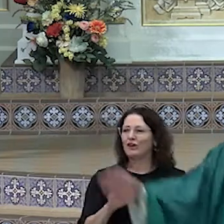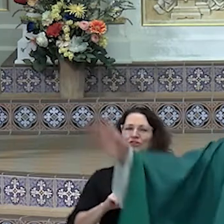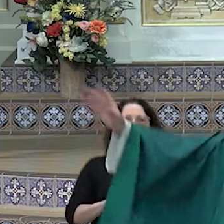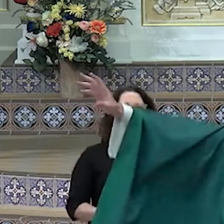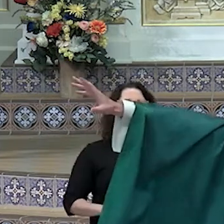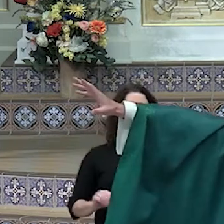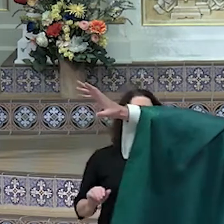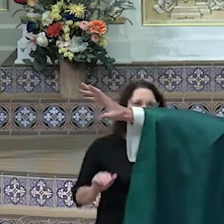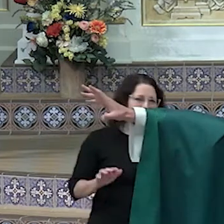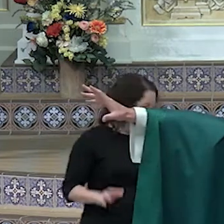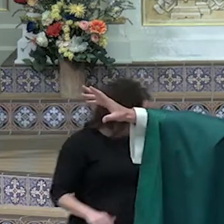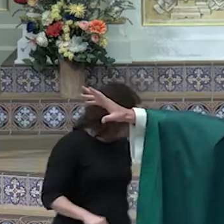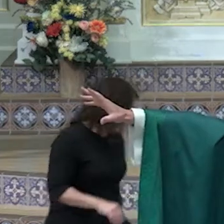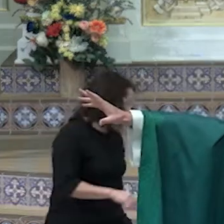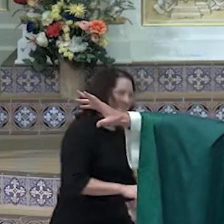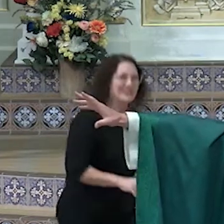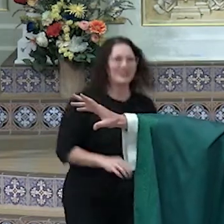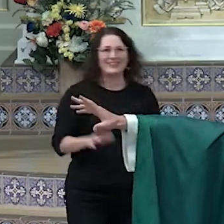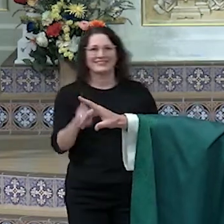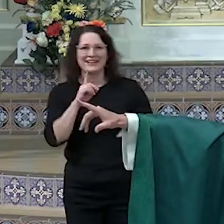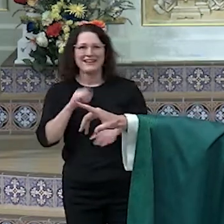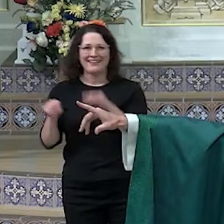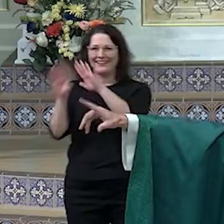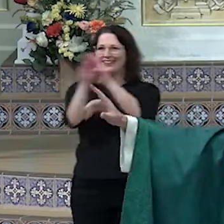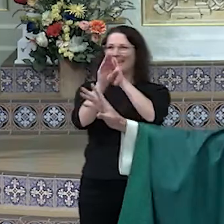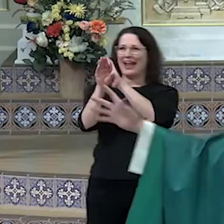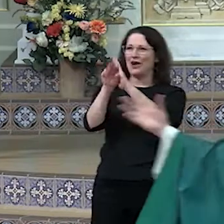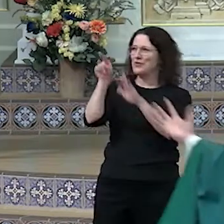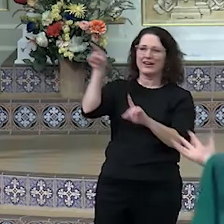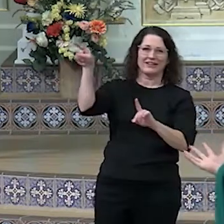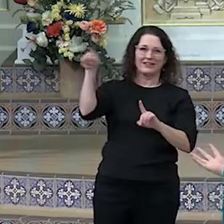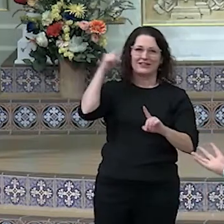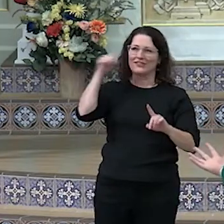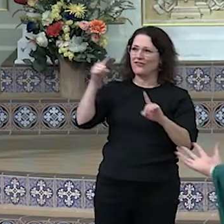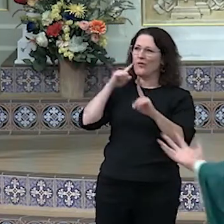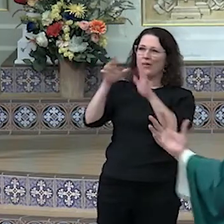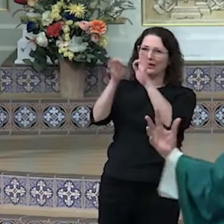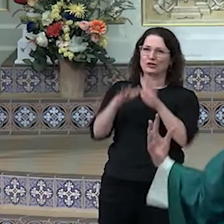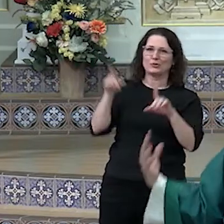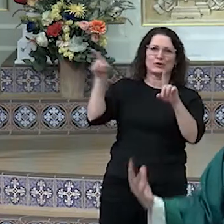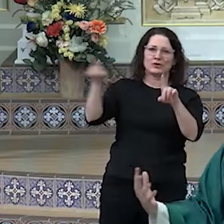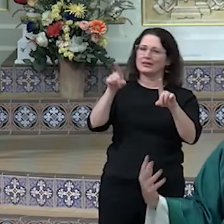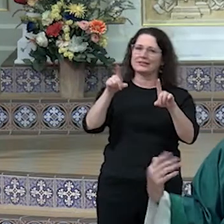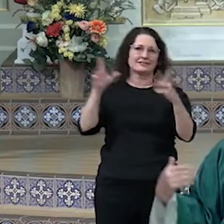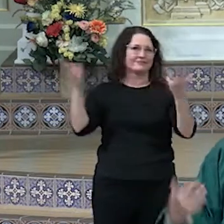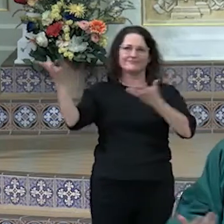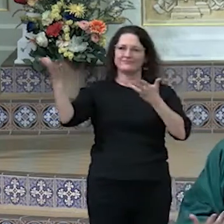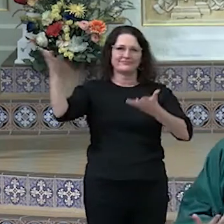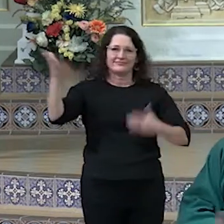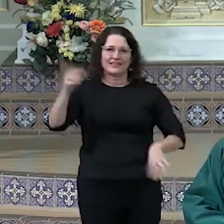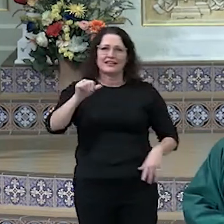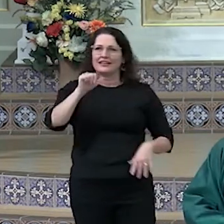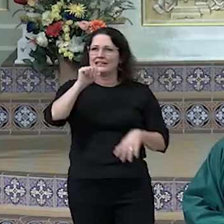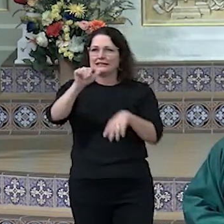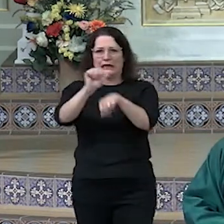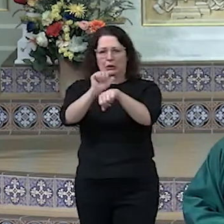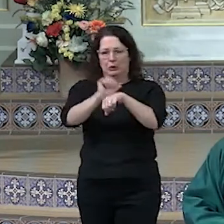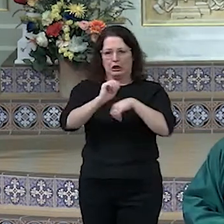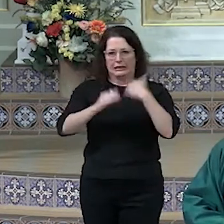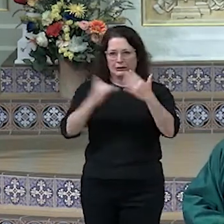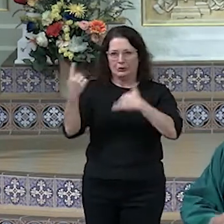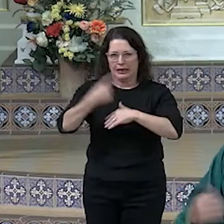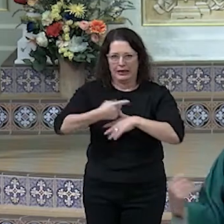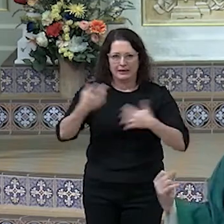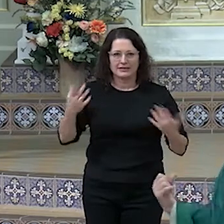So our dedicated camera over here for our interpreter is not working